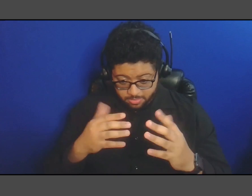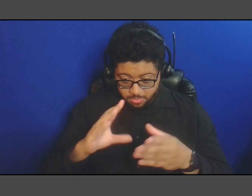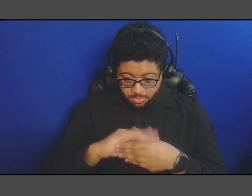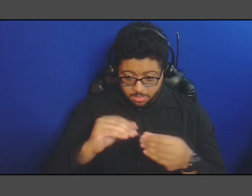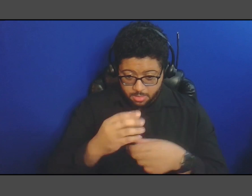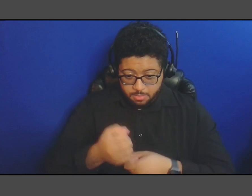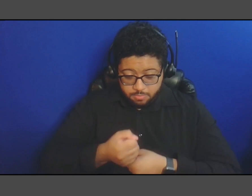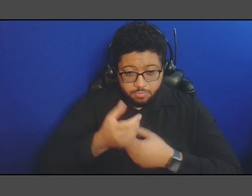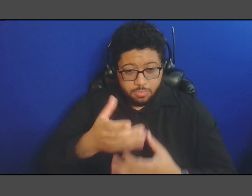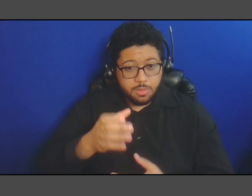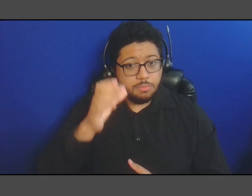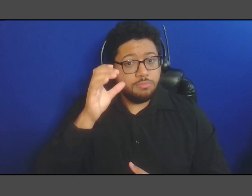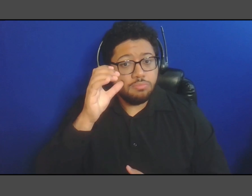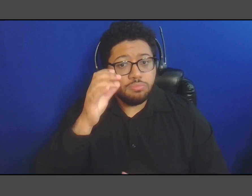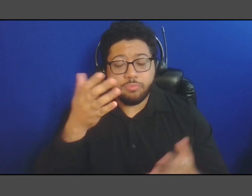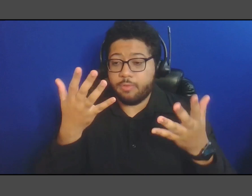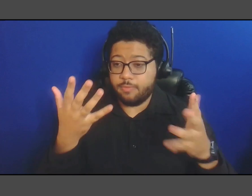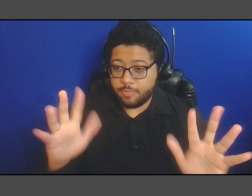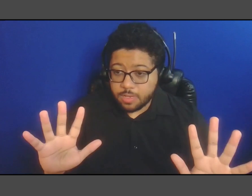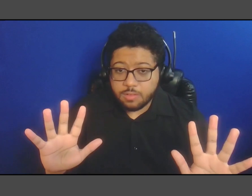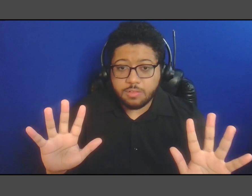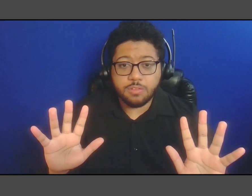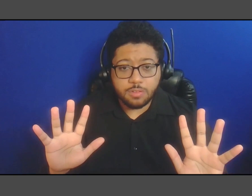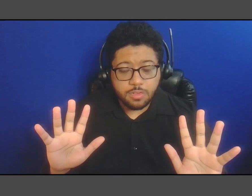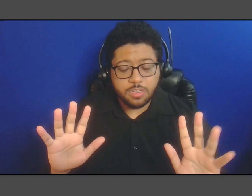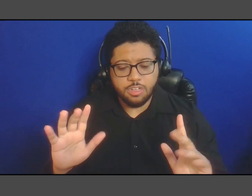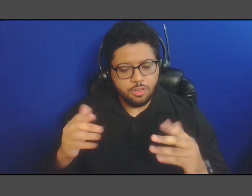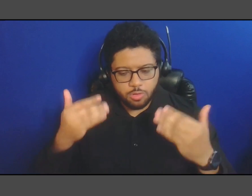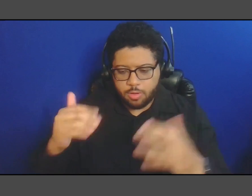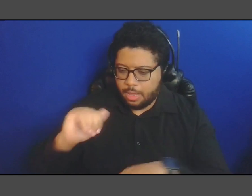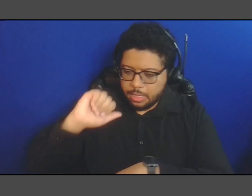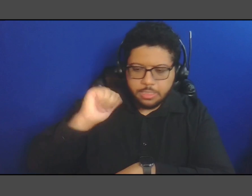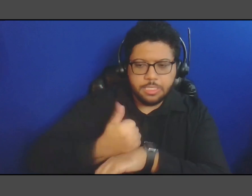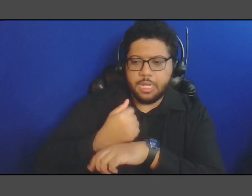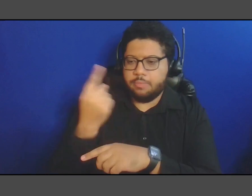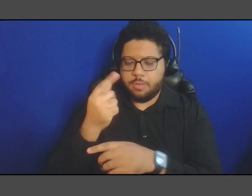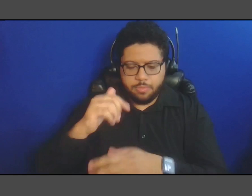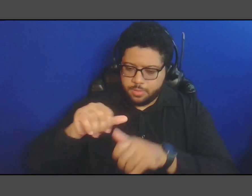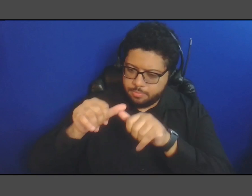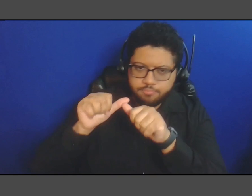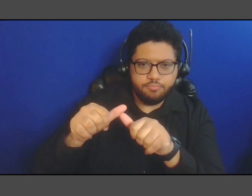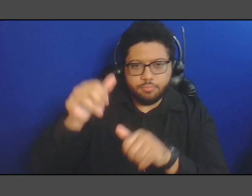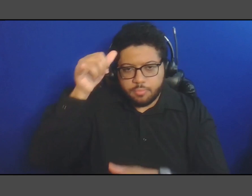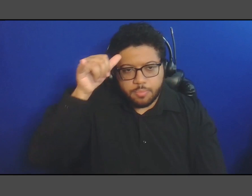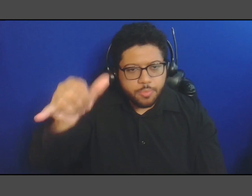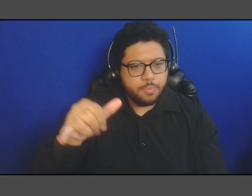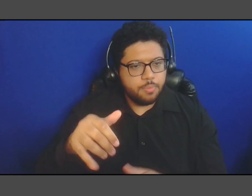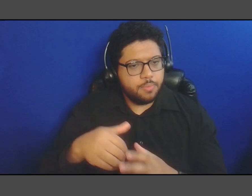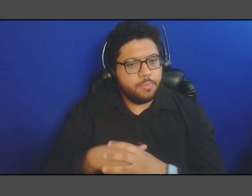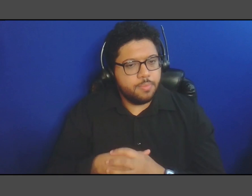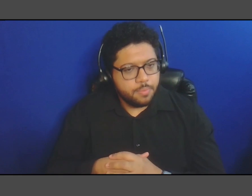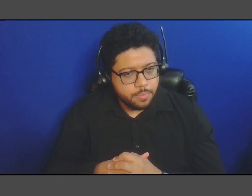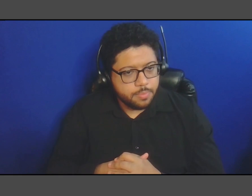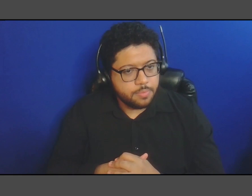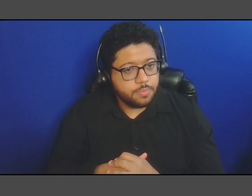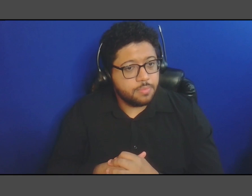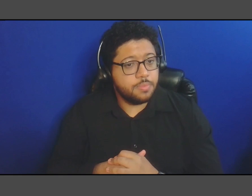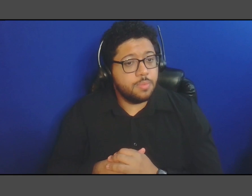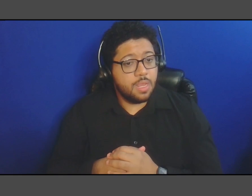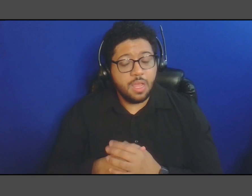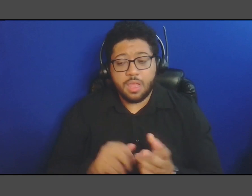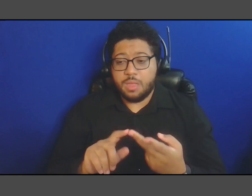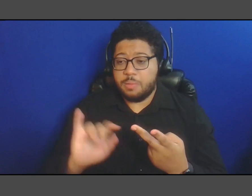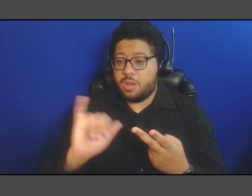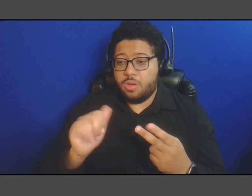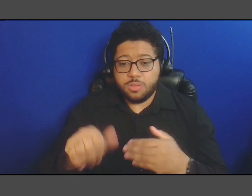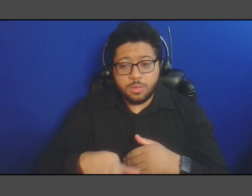the stories and things that are now available, the reports, and also whatever else may come. I